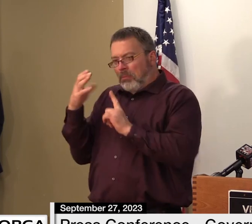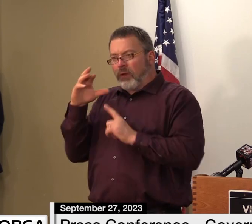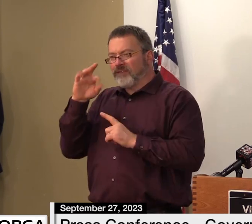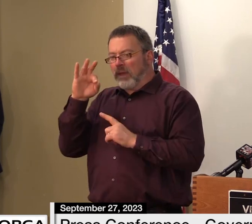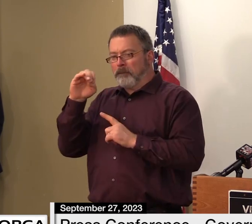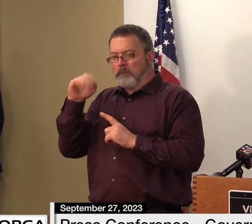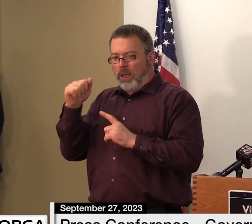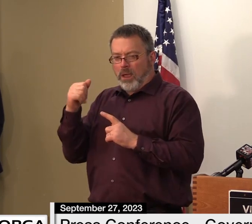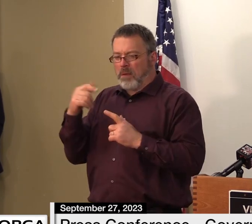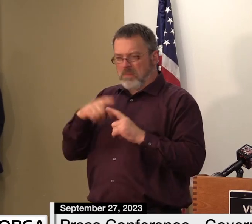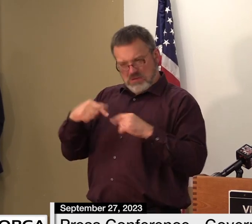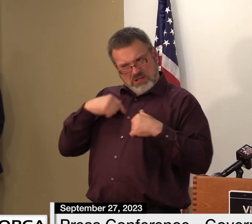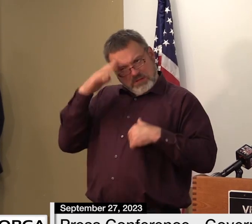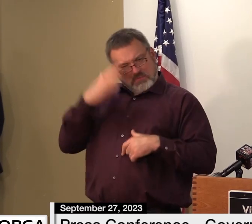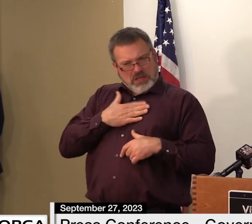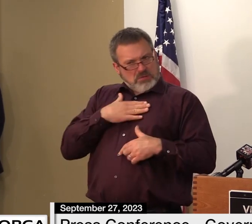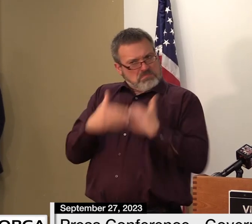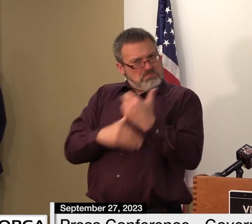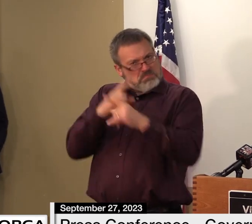that's the case.